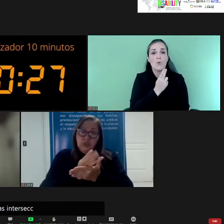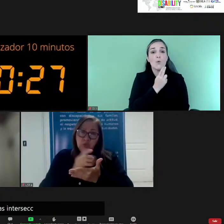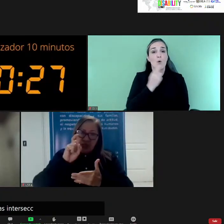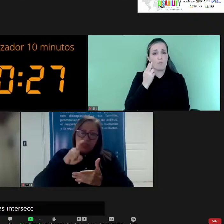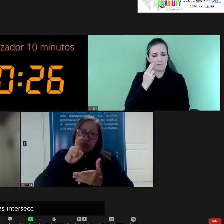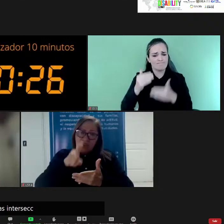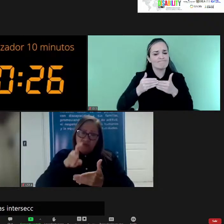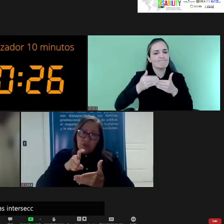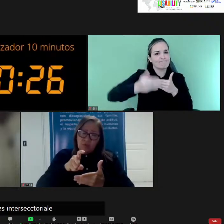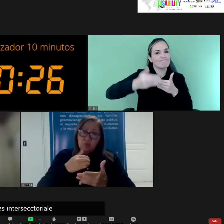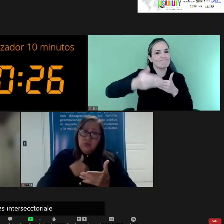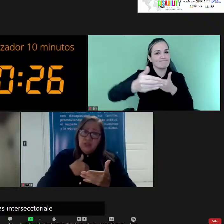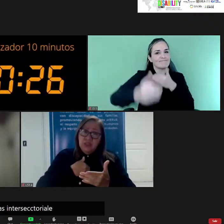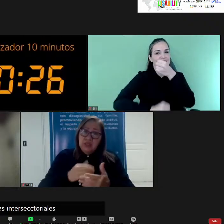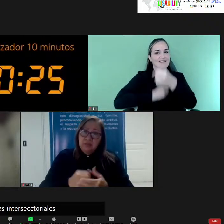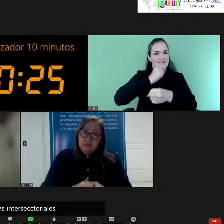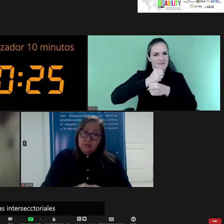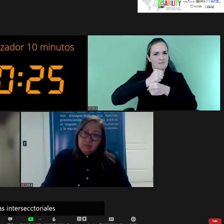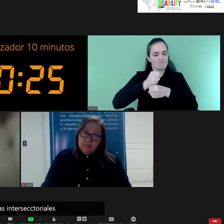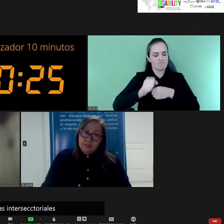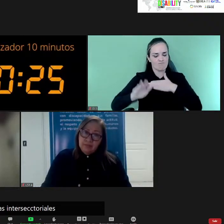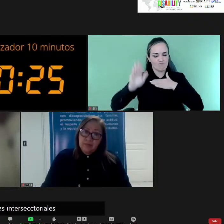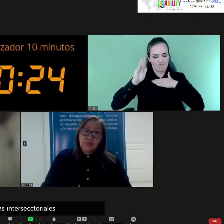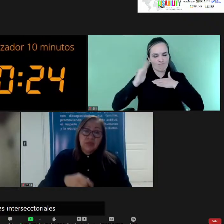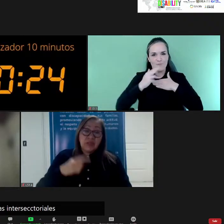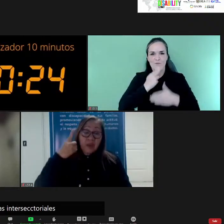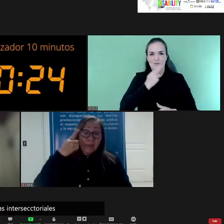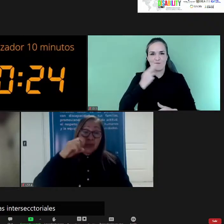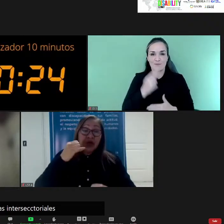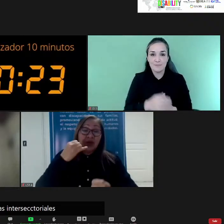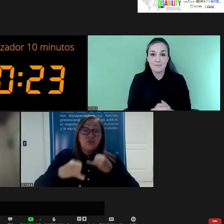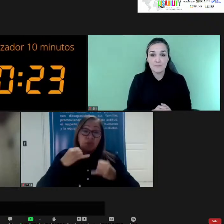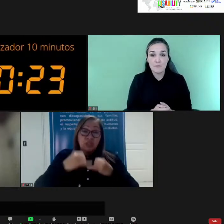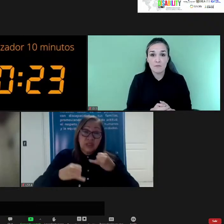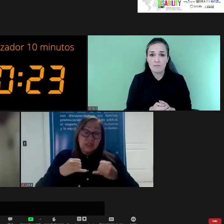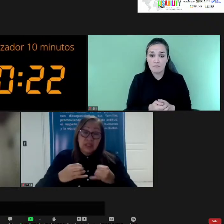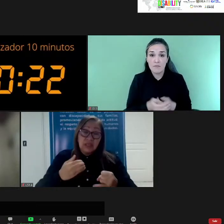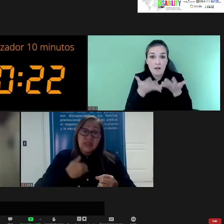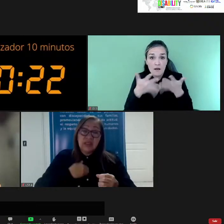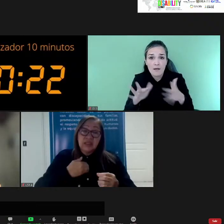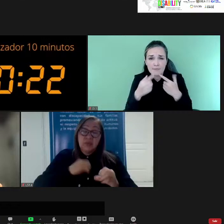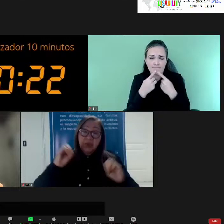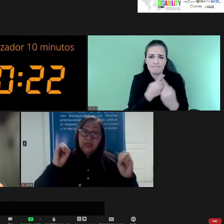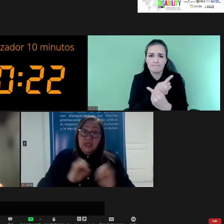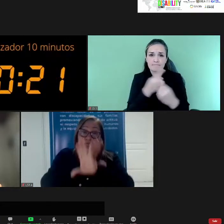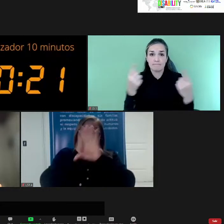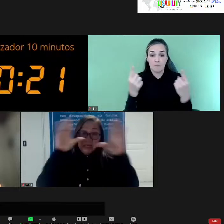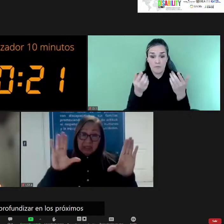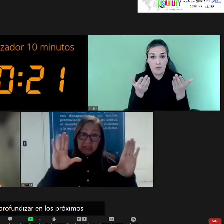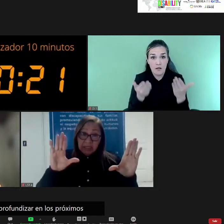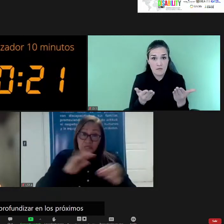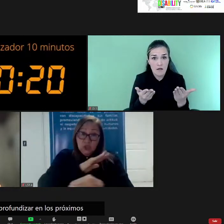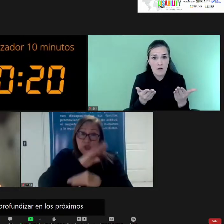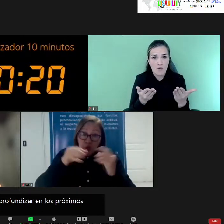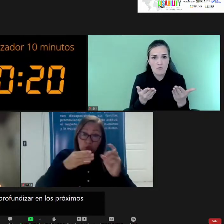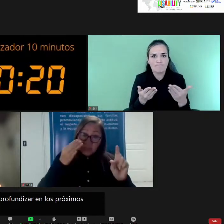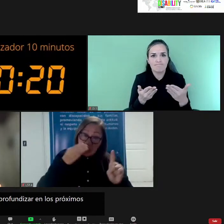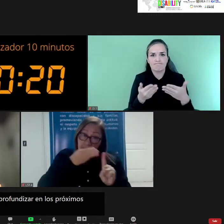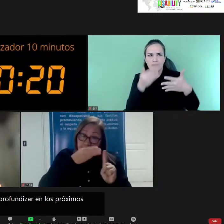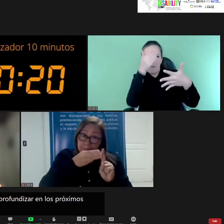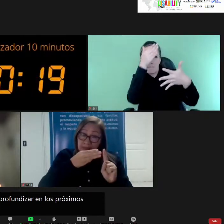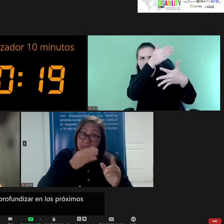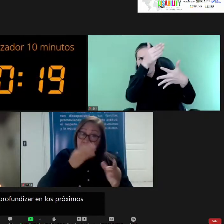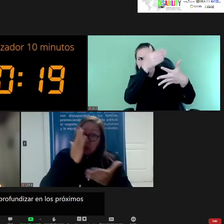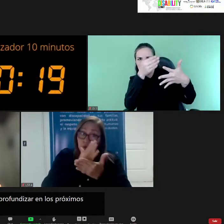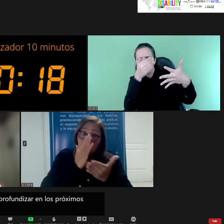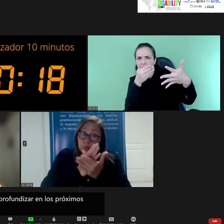commitments that we need to work on in the several years to finalize we have it clear that behind